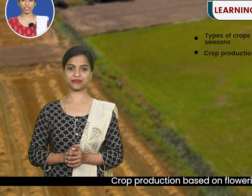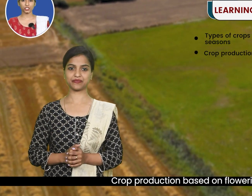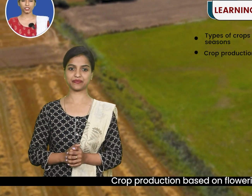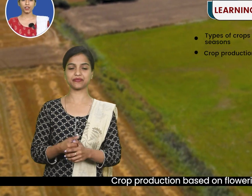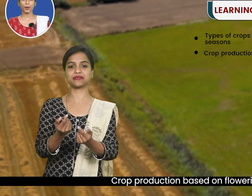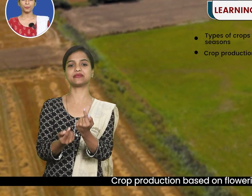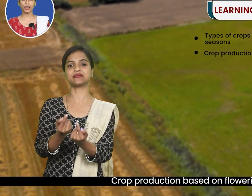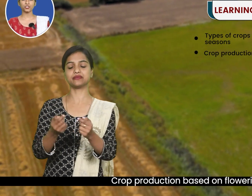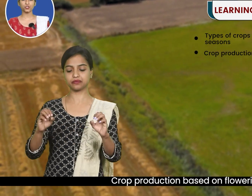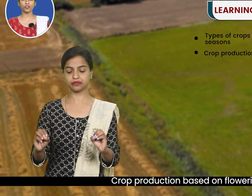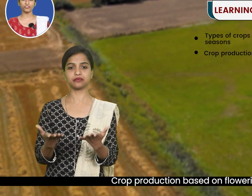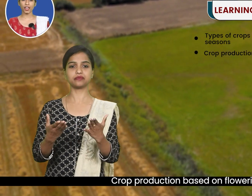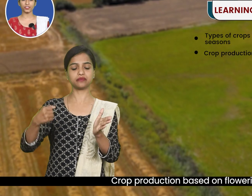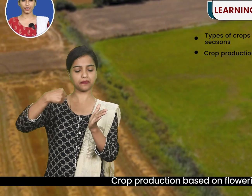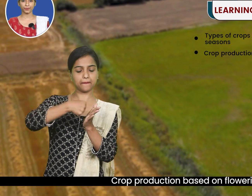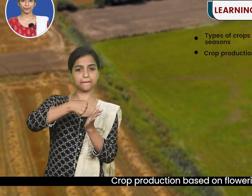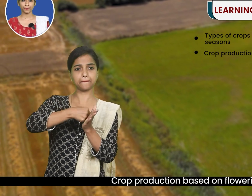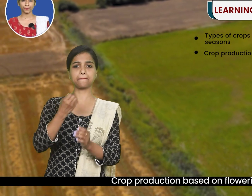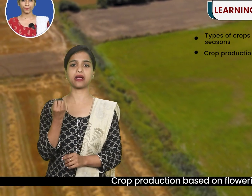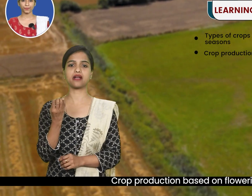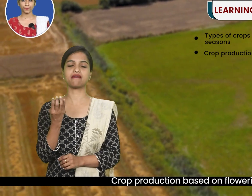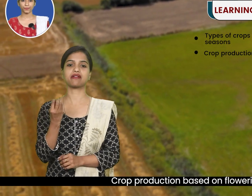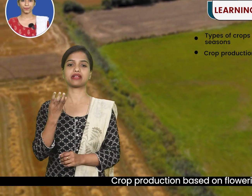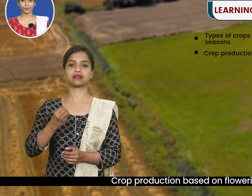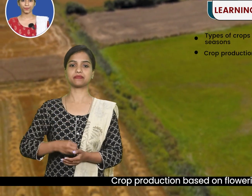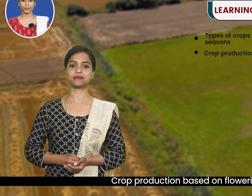Crop production based on flowering.